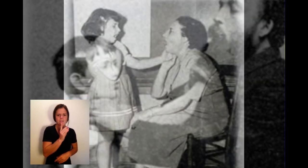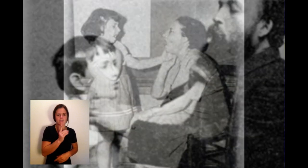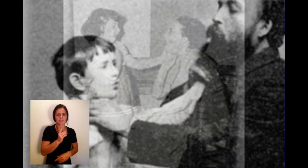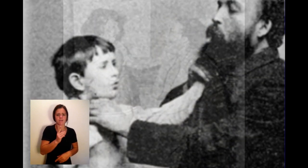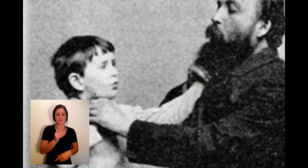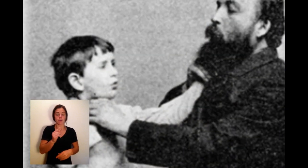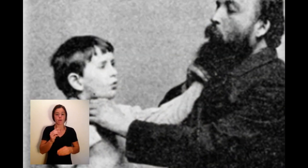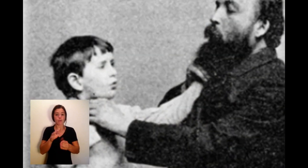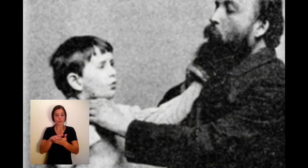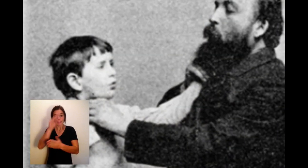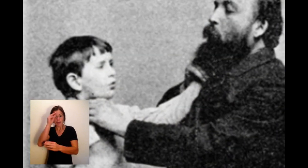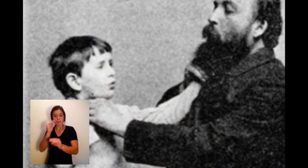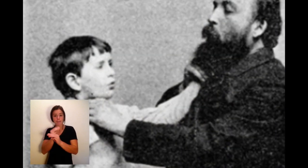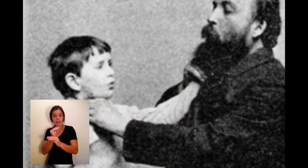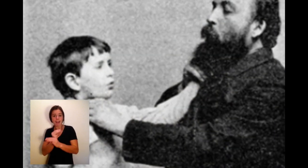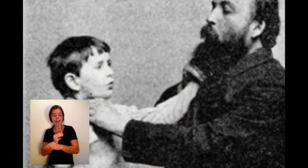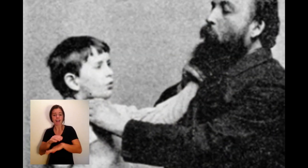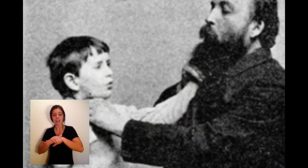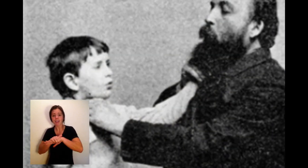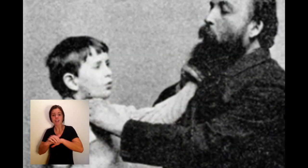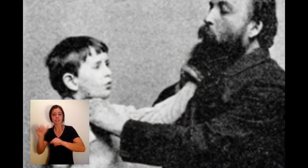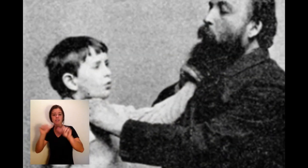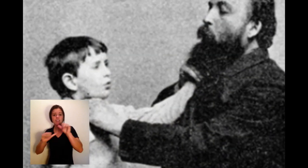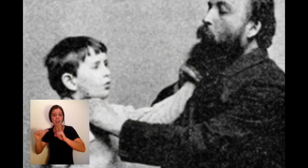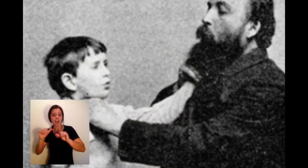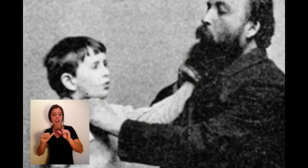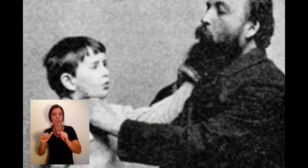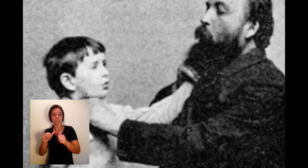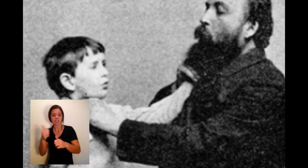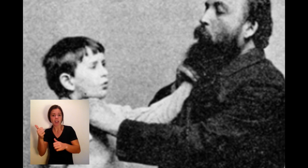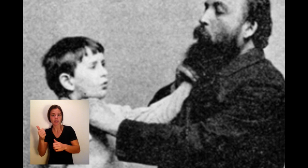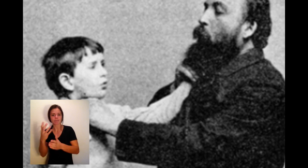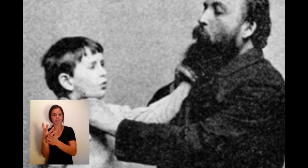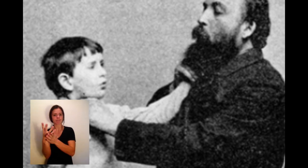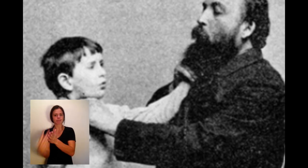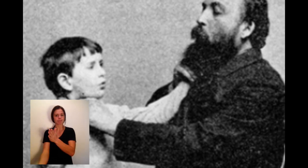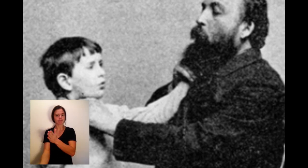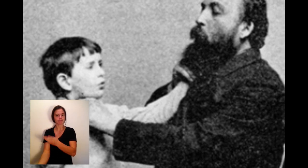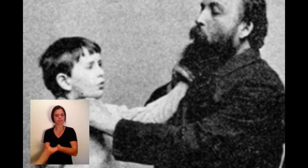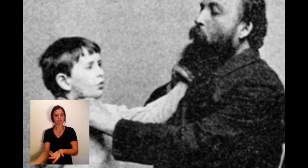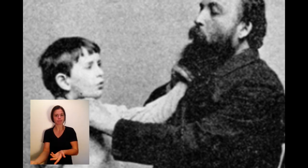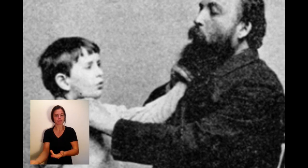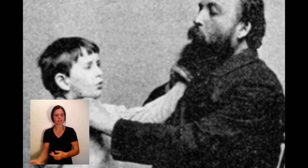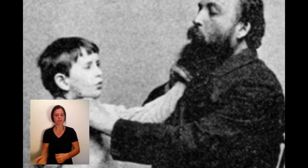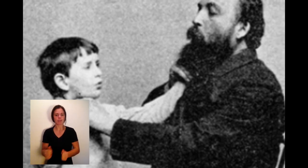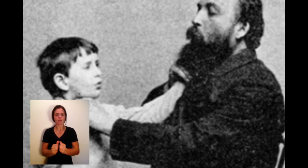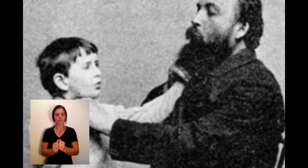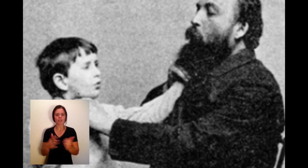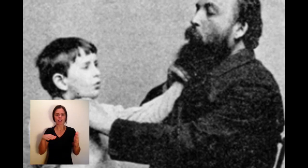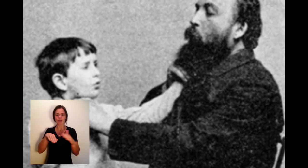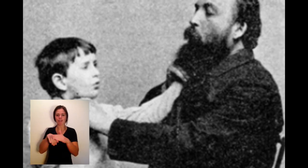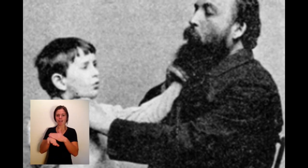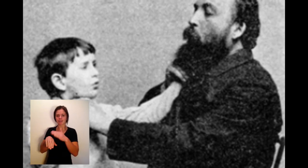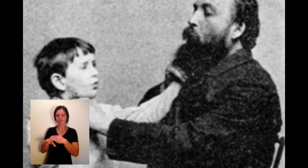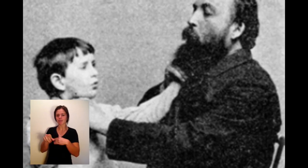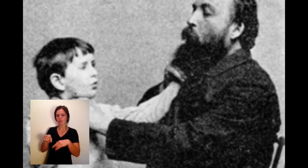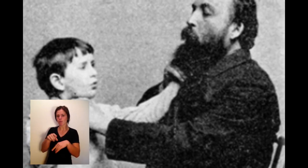and speak instead of learning math, English, science, and other academic subjects. Without access to